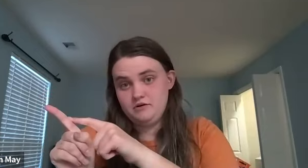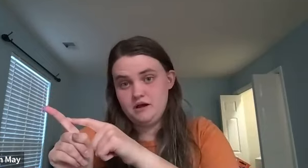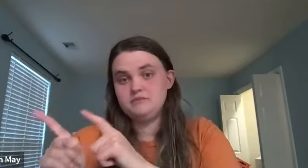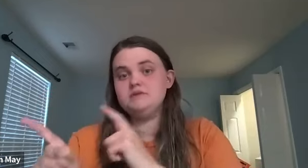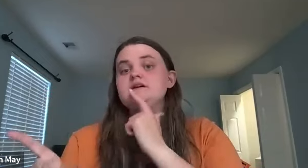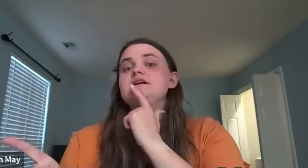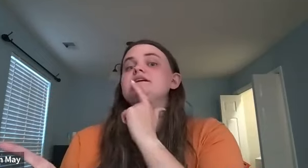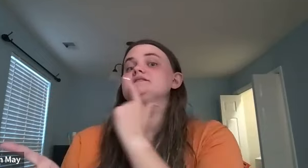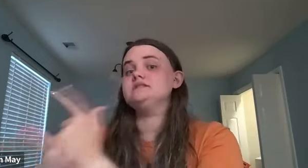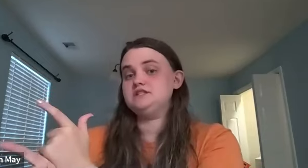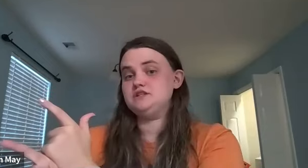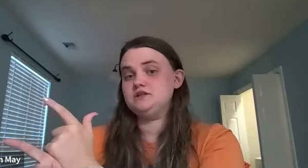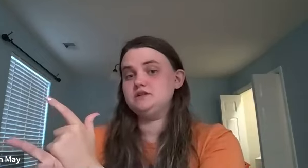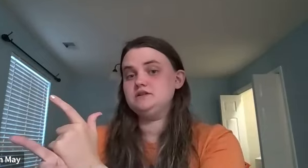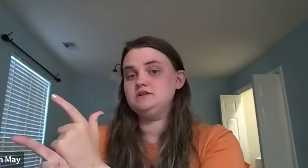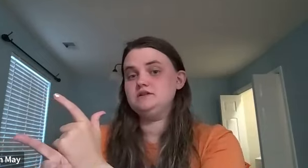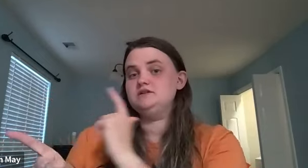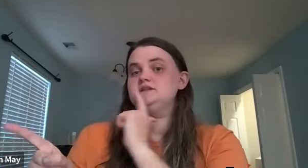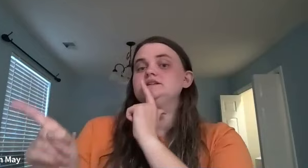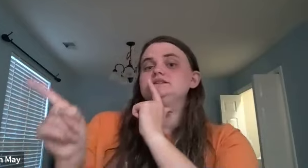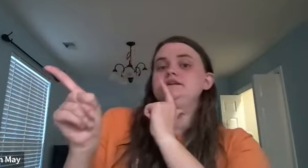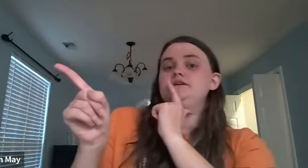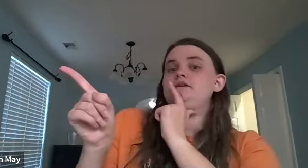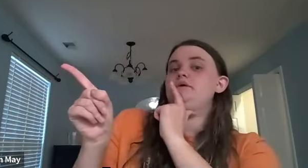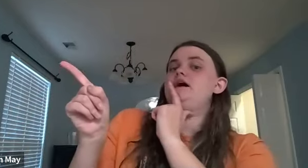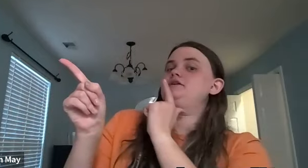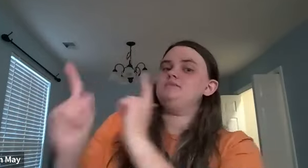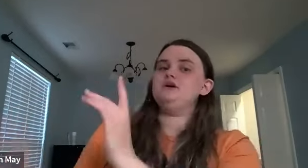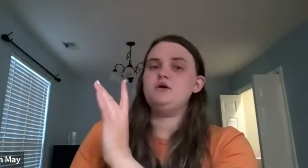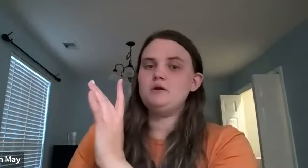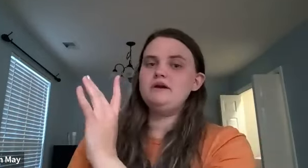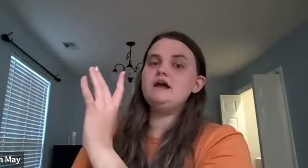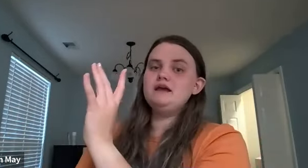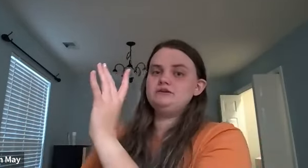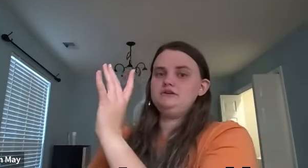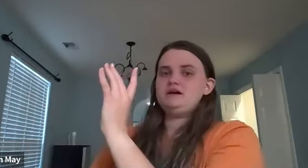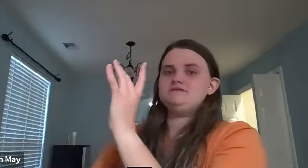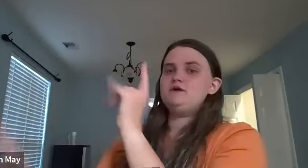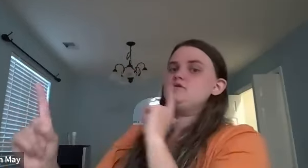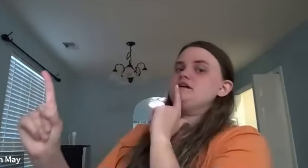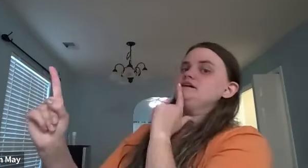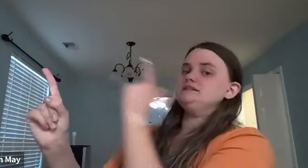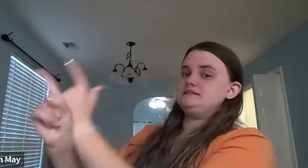up. Sister. Here, I'll go higher. I'm going to go at a weird angle, you guys. Fair warning.